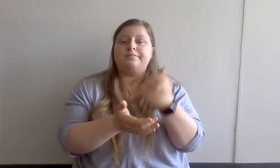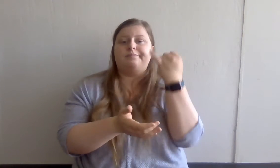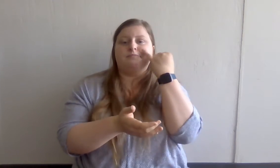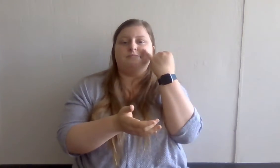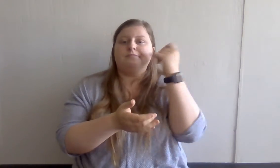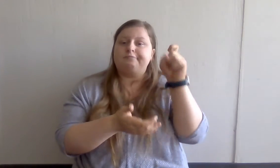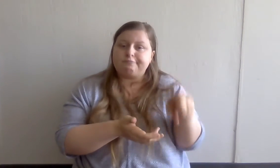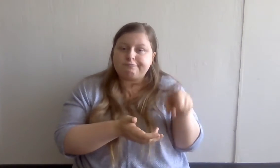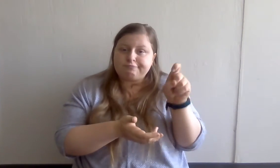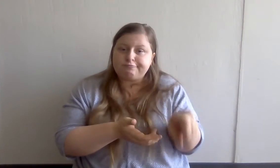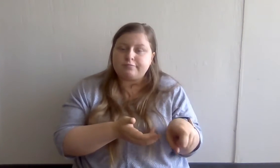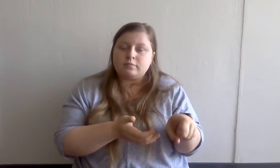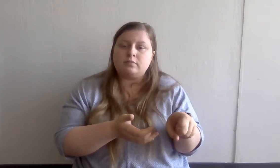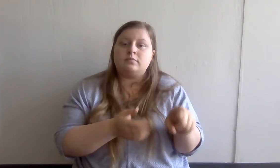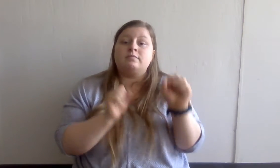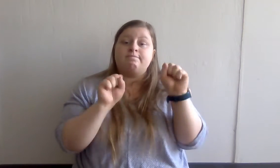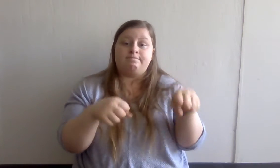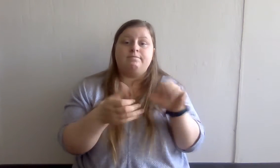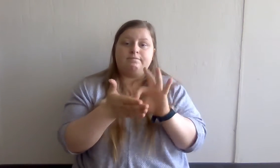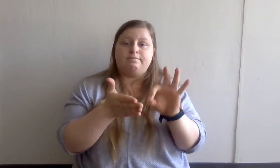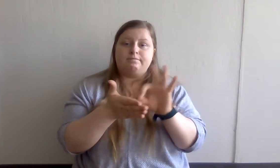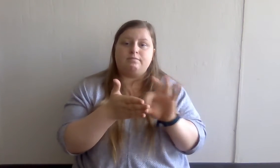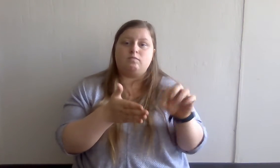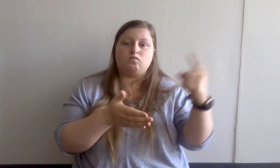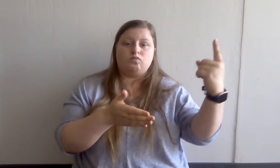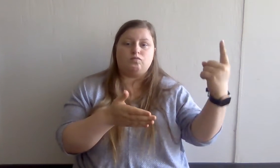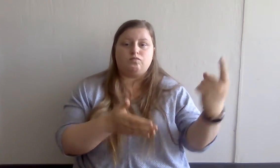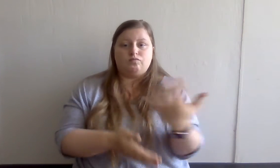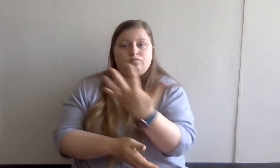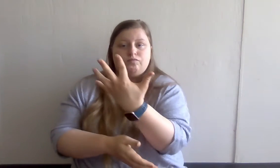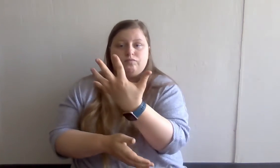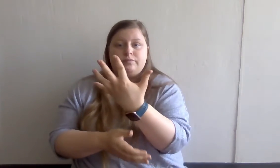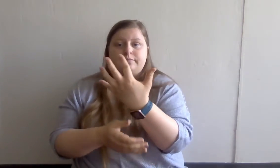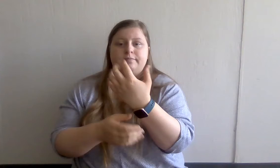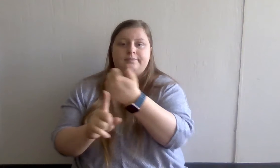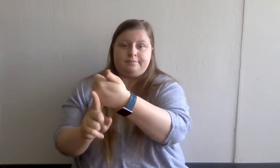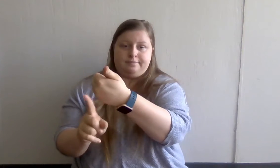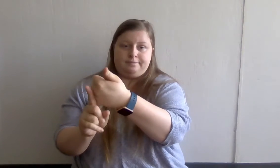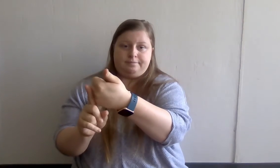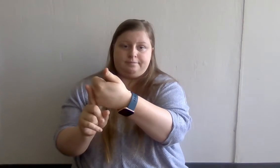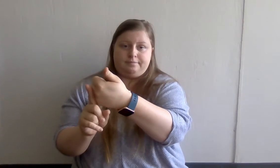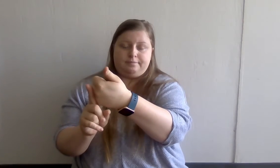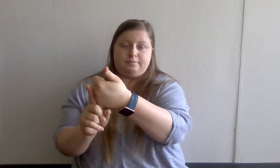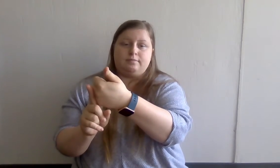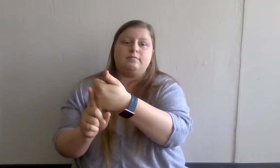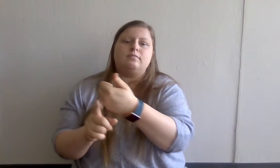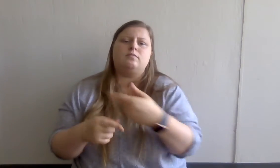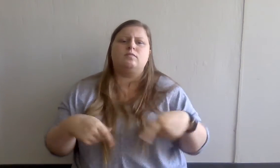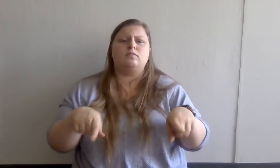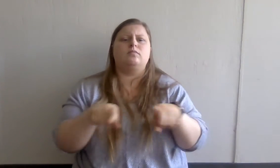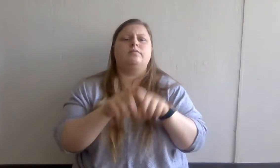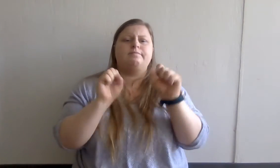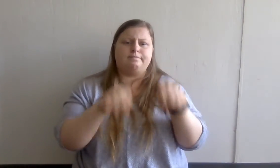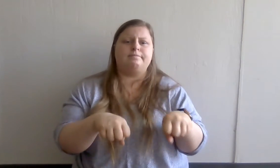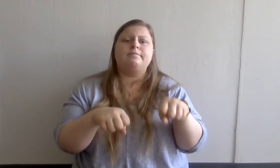They also request help if they need it. They can count from 1 to 5 by themselves.